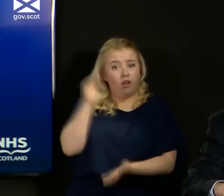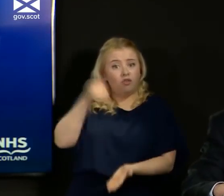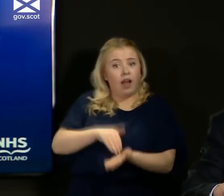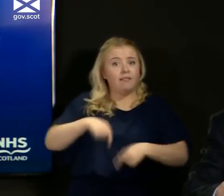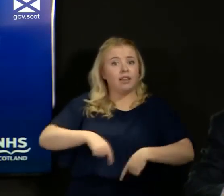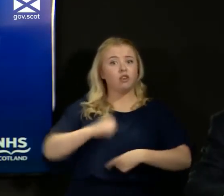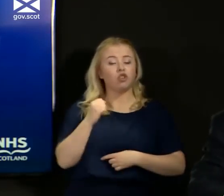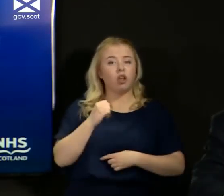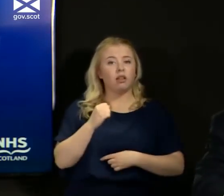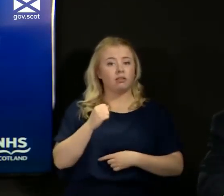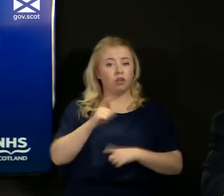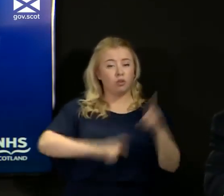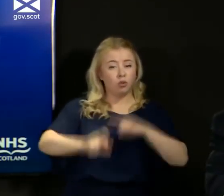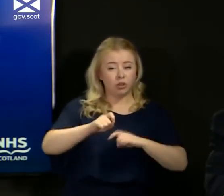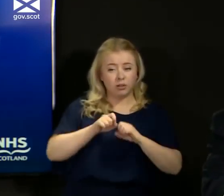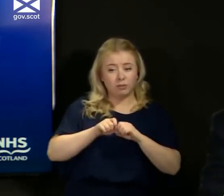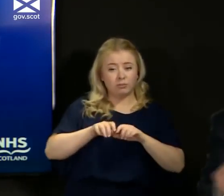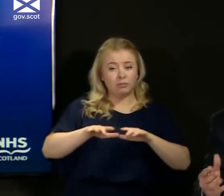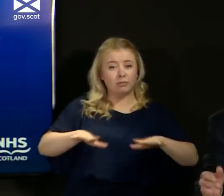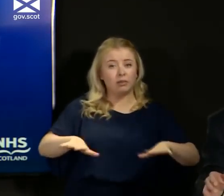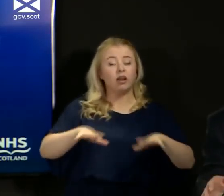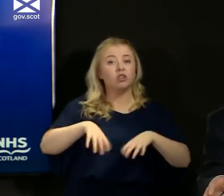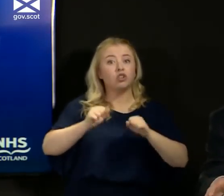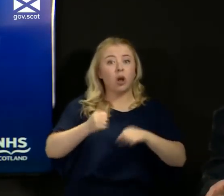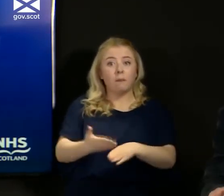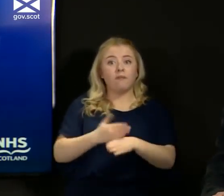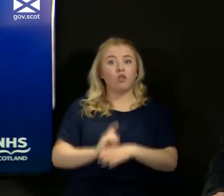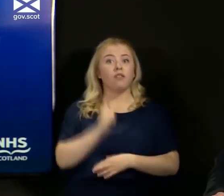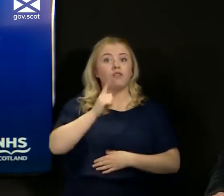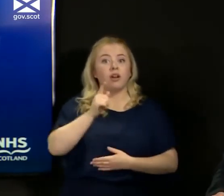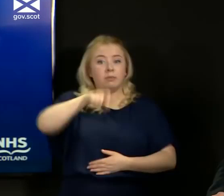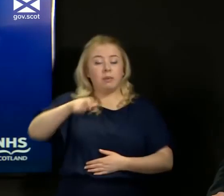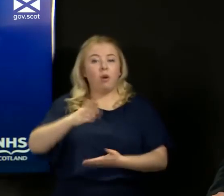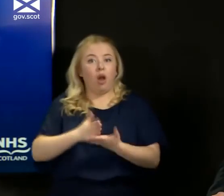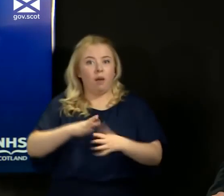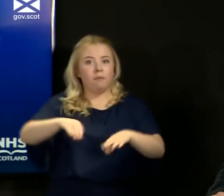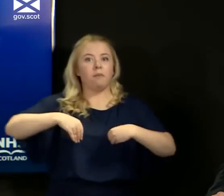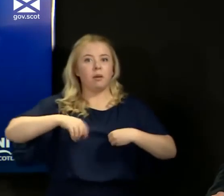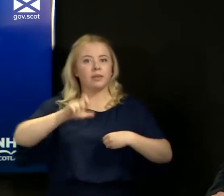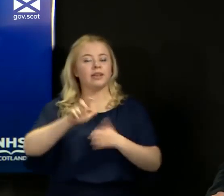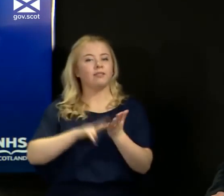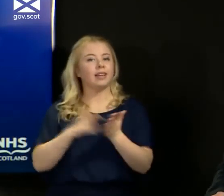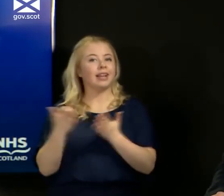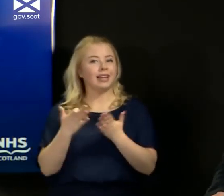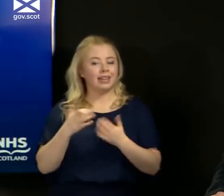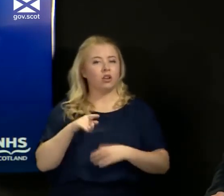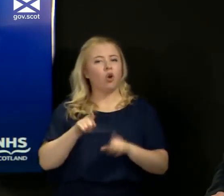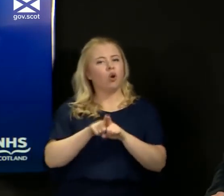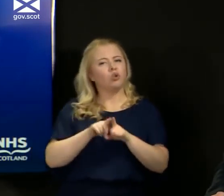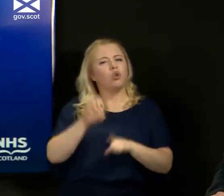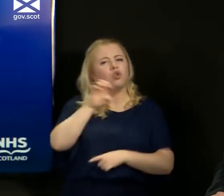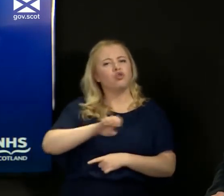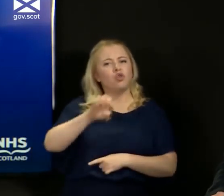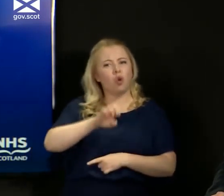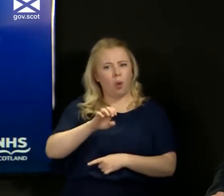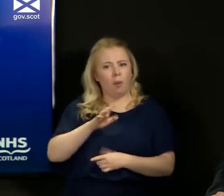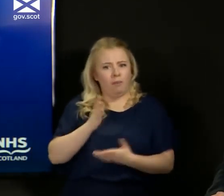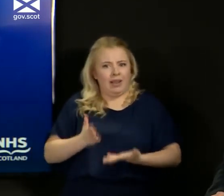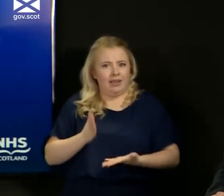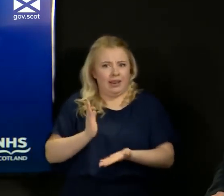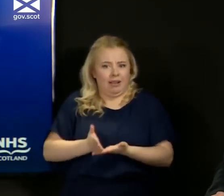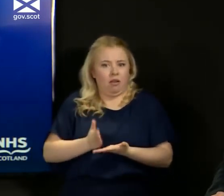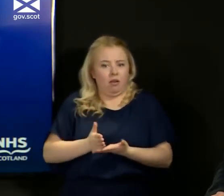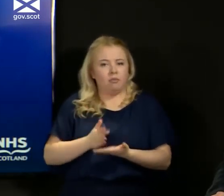before the first cases emerged. In this respect, the emergence of continental Europe as the global epicentre of the epidemic appears to be the